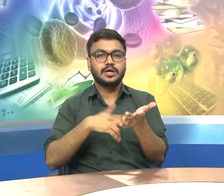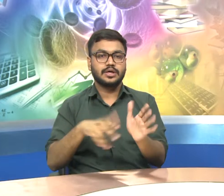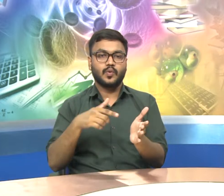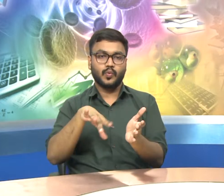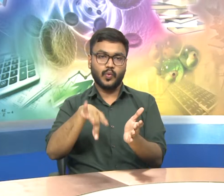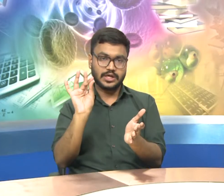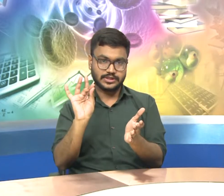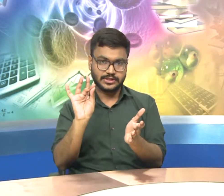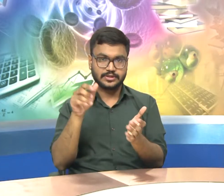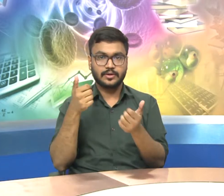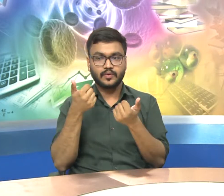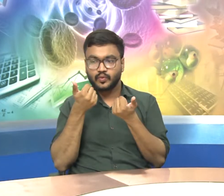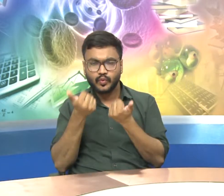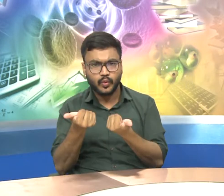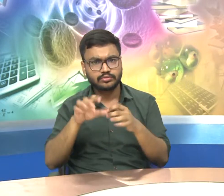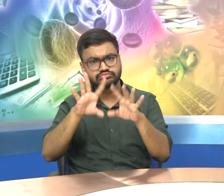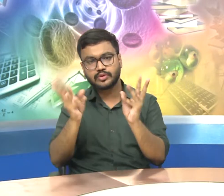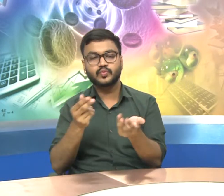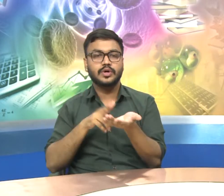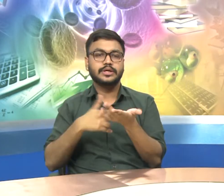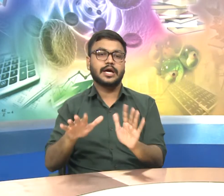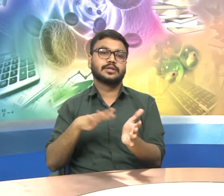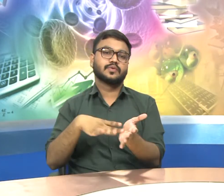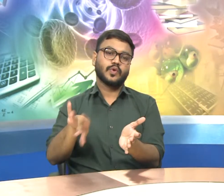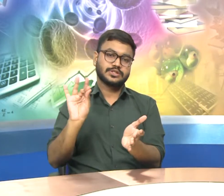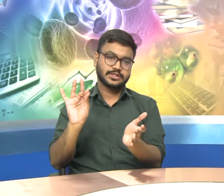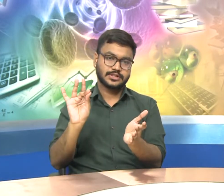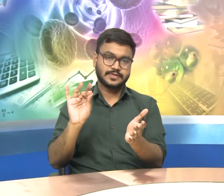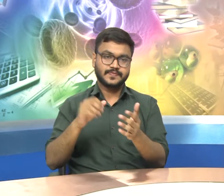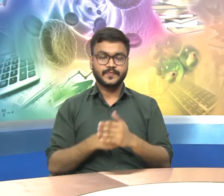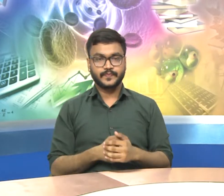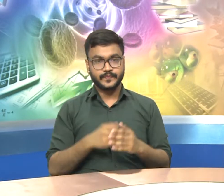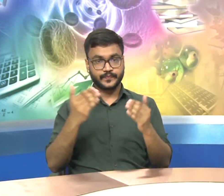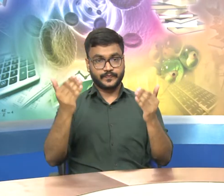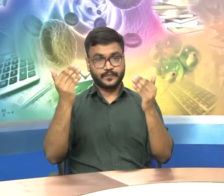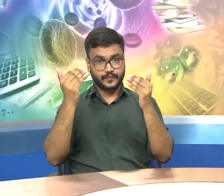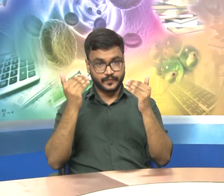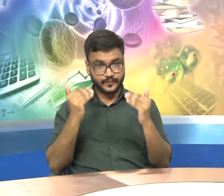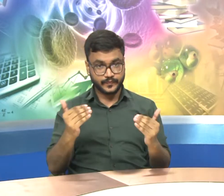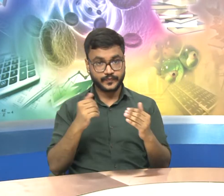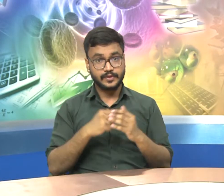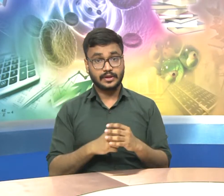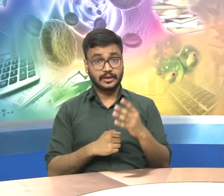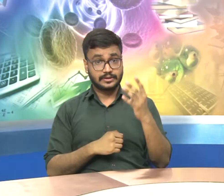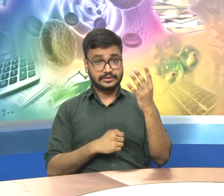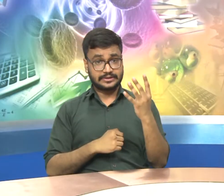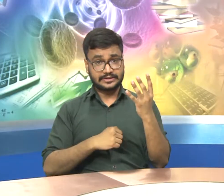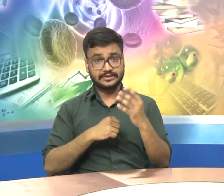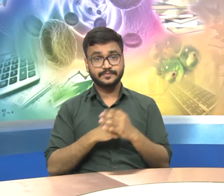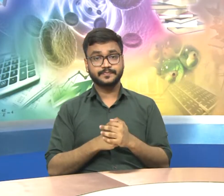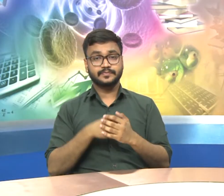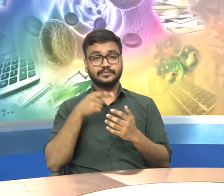and natural selection helps organisms with useful traits survive better.